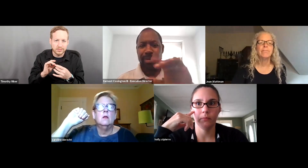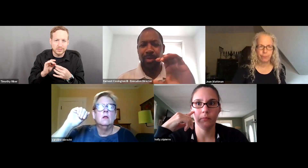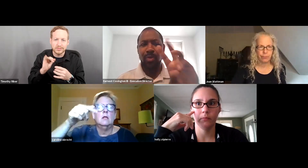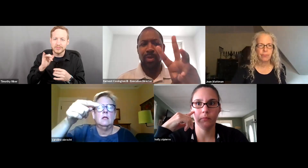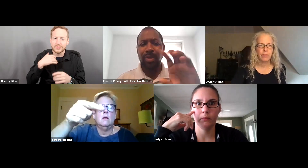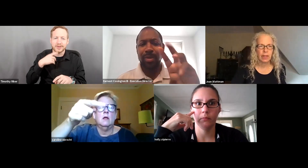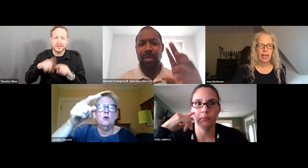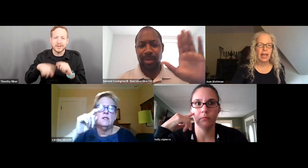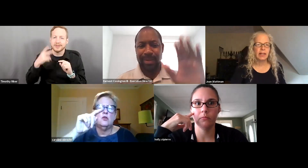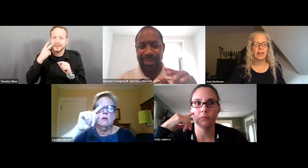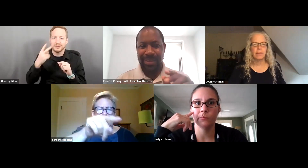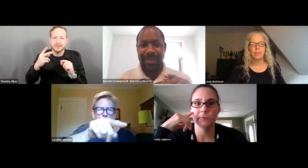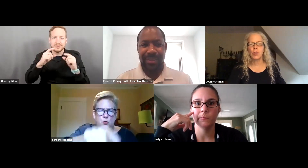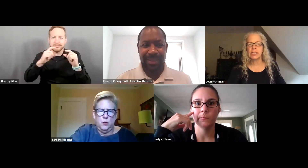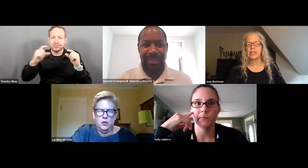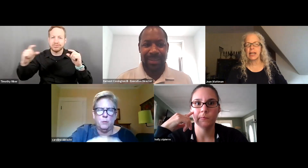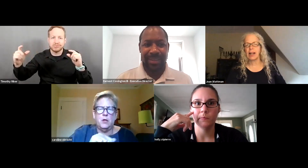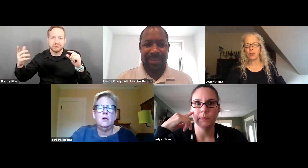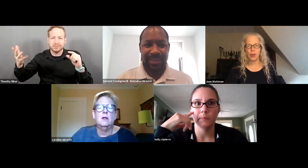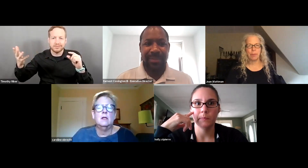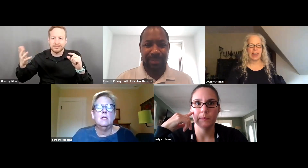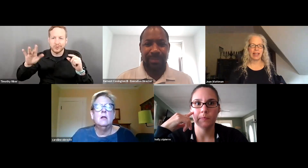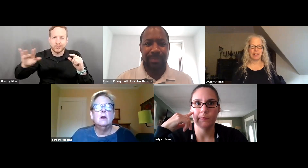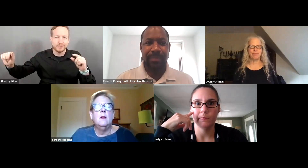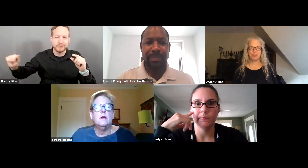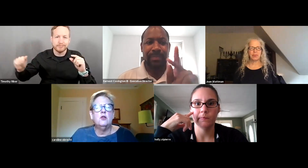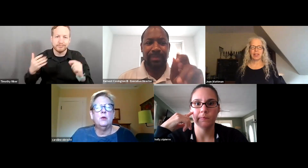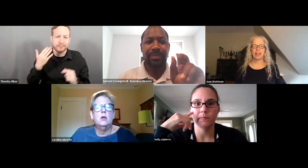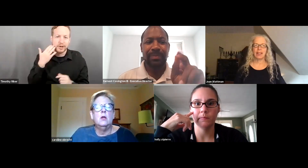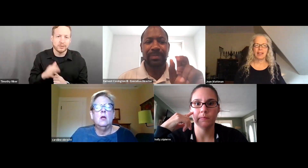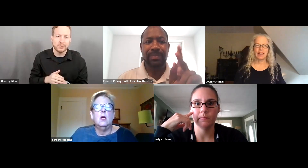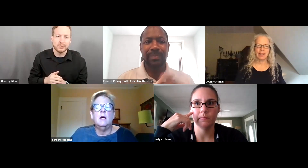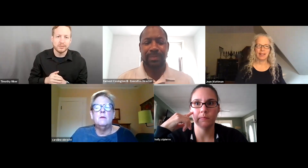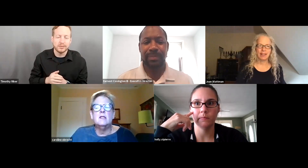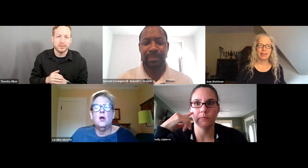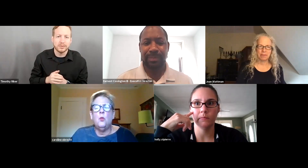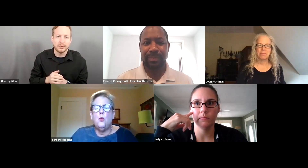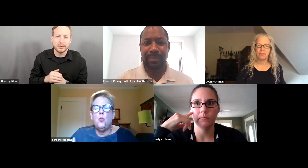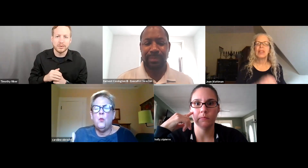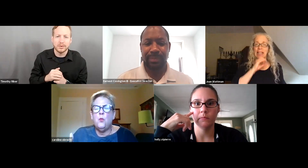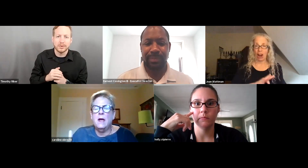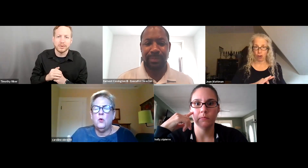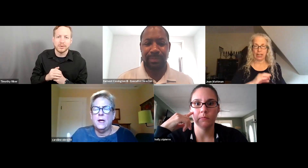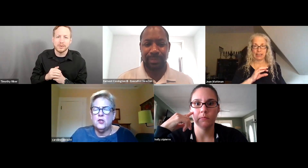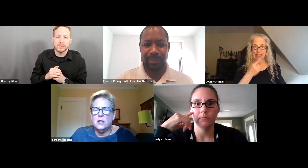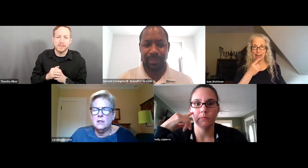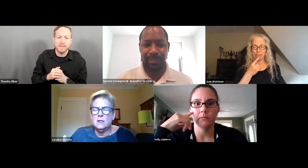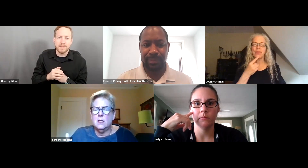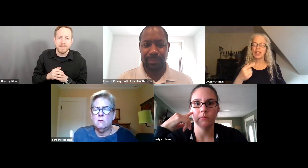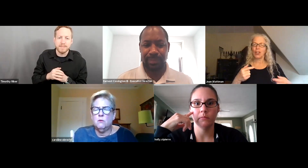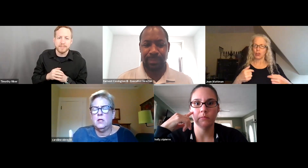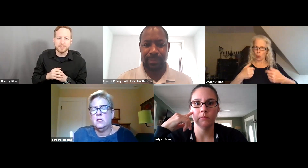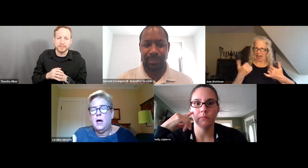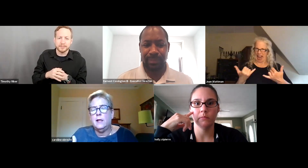comment? And Ernest is saying, I have my hand up. Interpreter. So my question